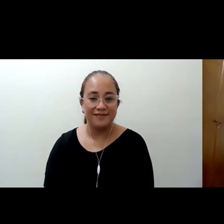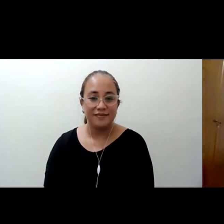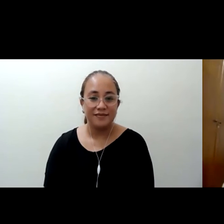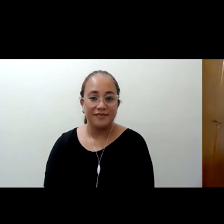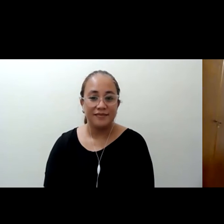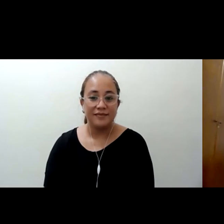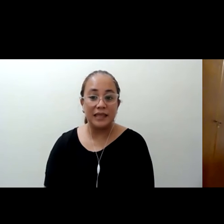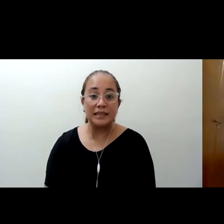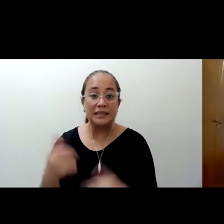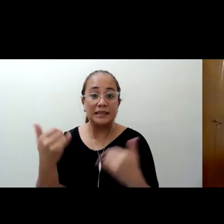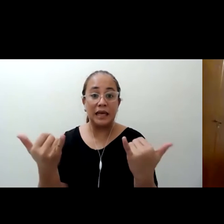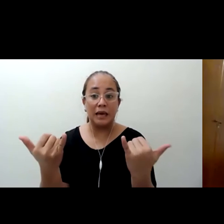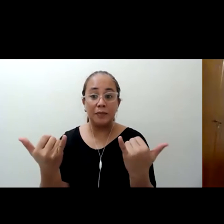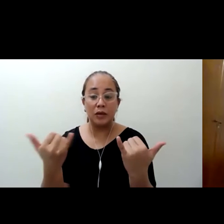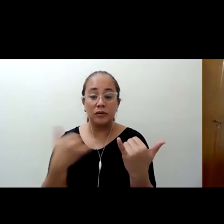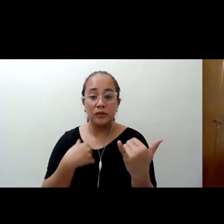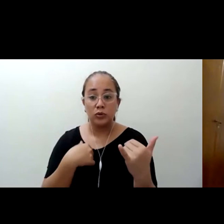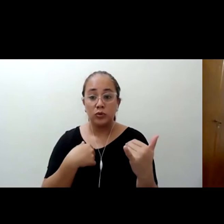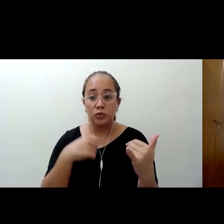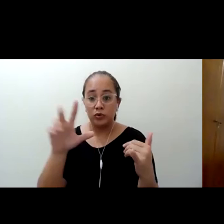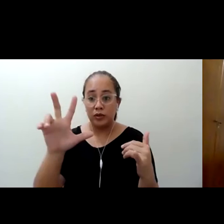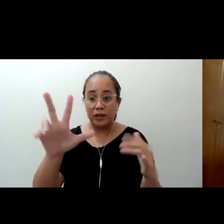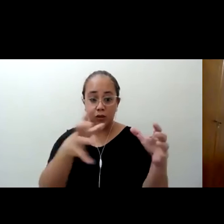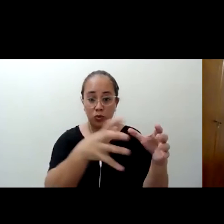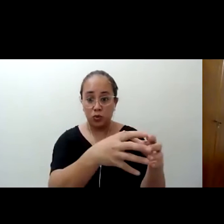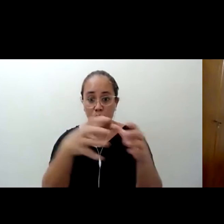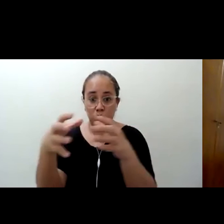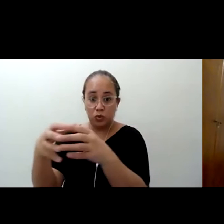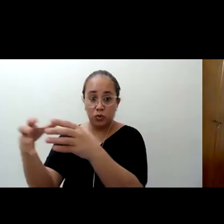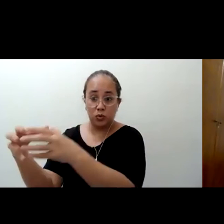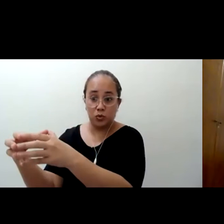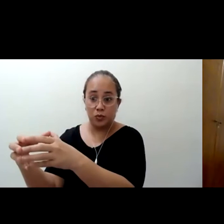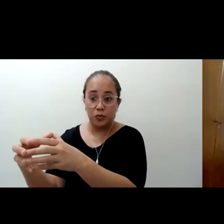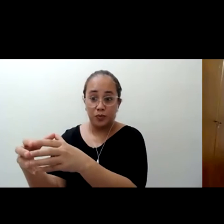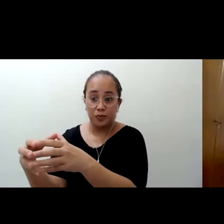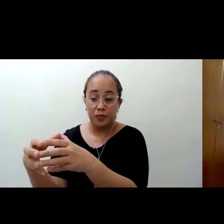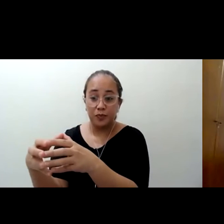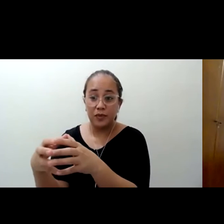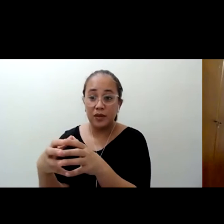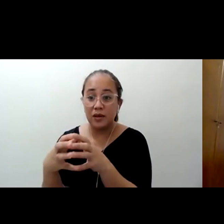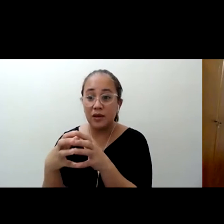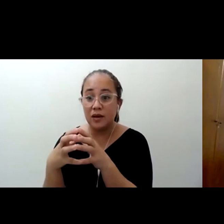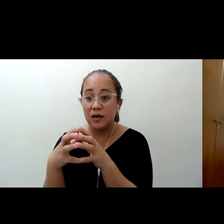So right now I'd like for each of the three groups to